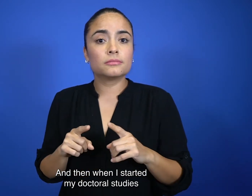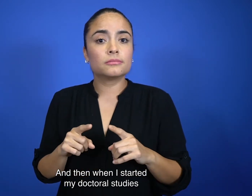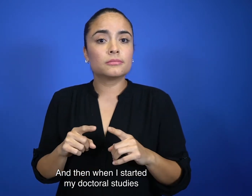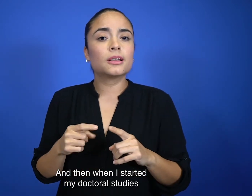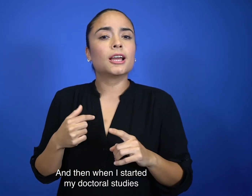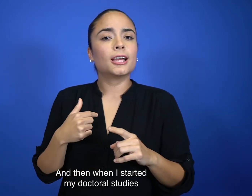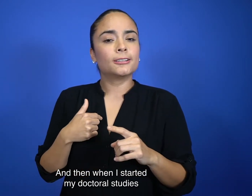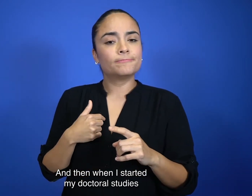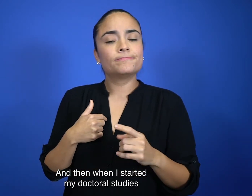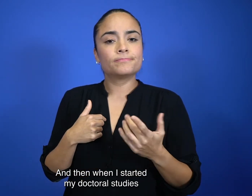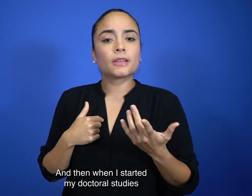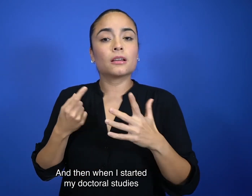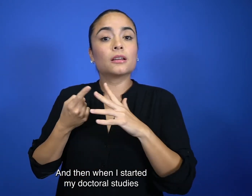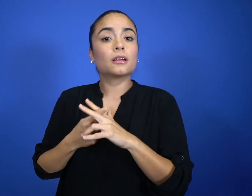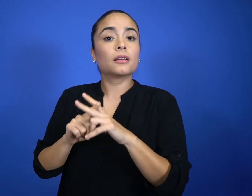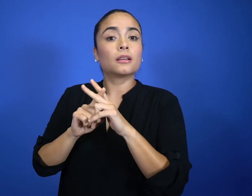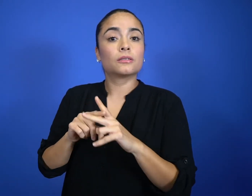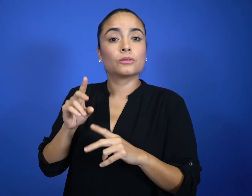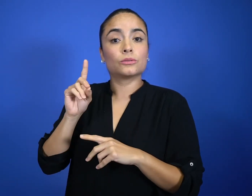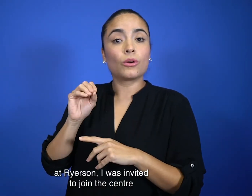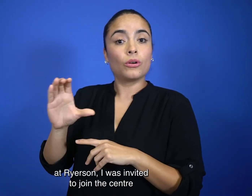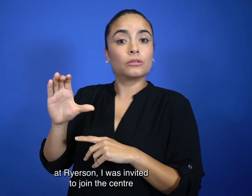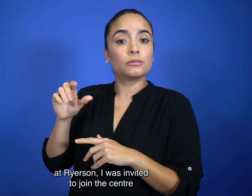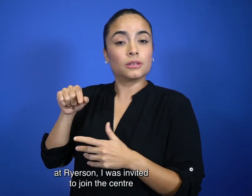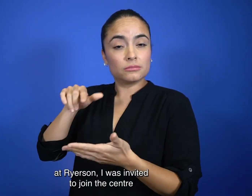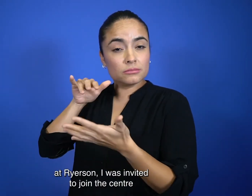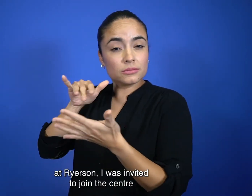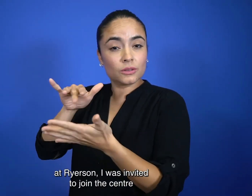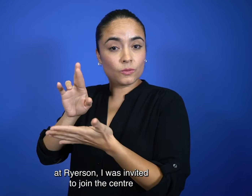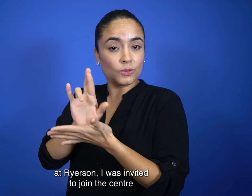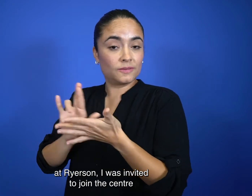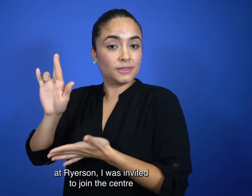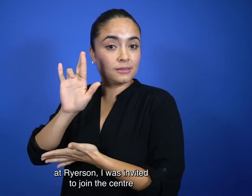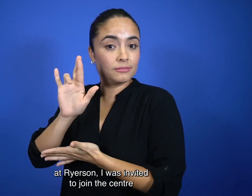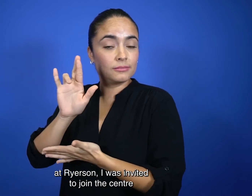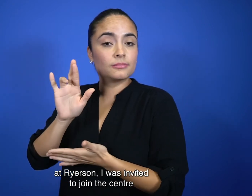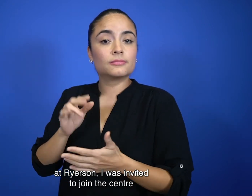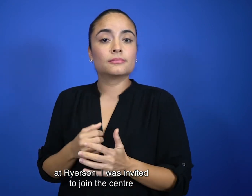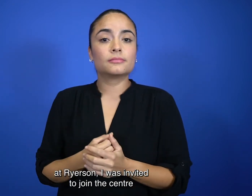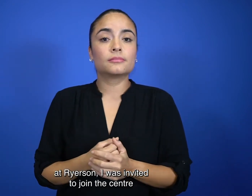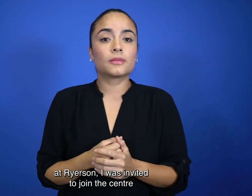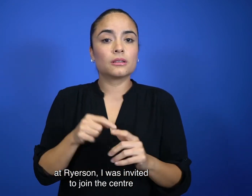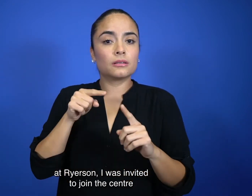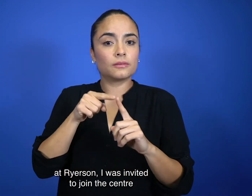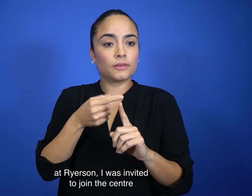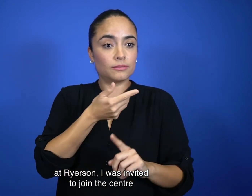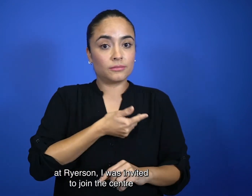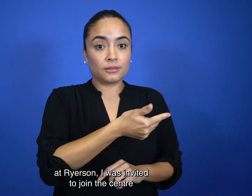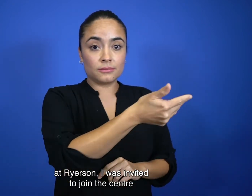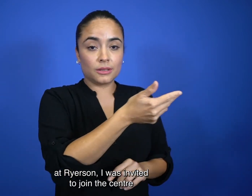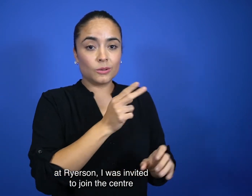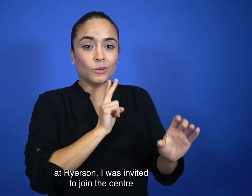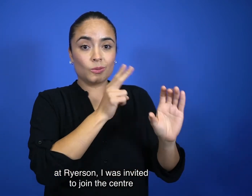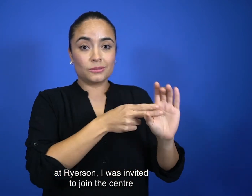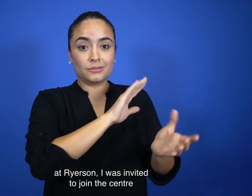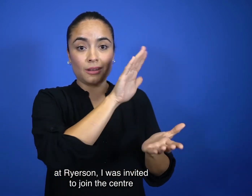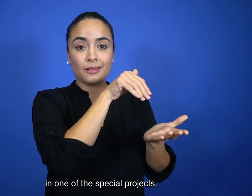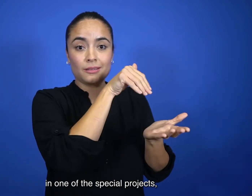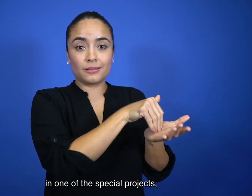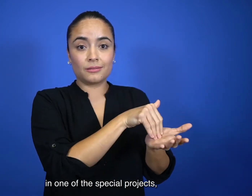my doctoral studies at Ryerson, I was invited to join the center in one of